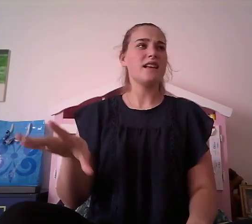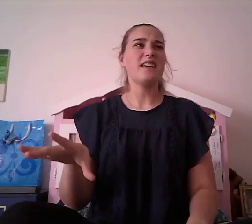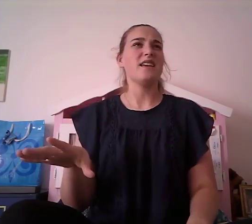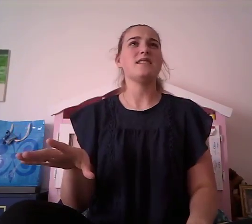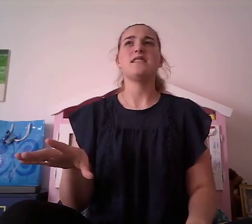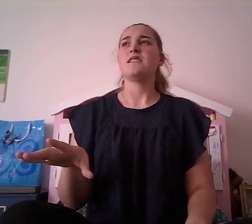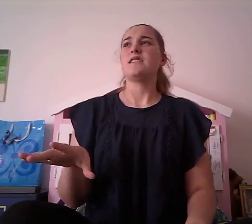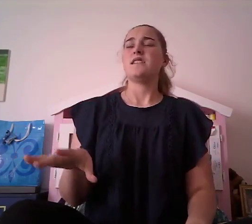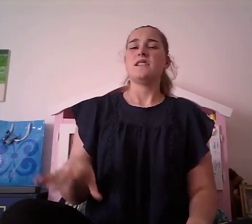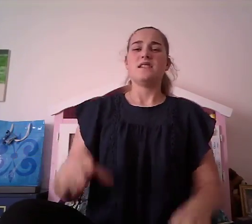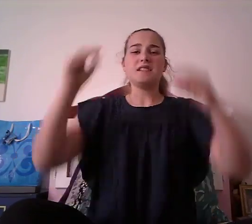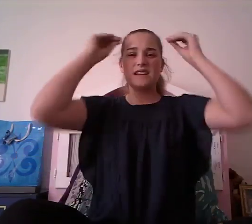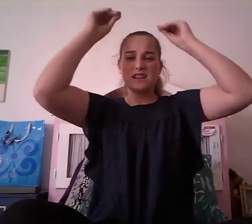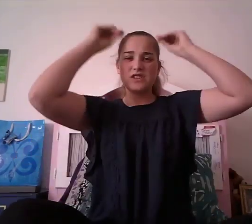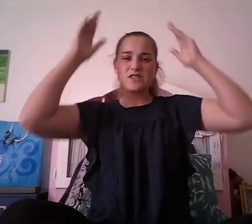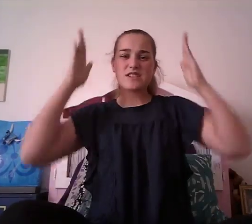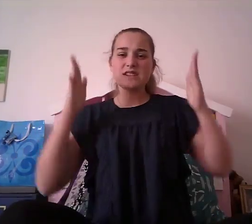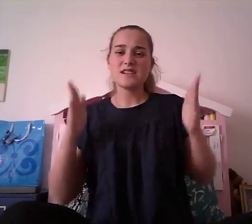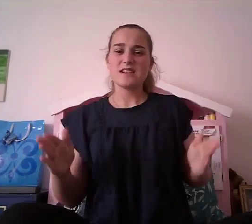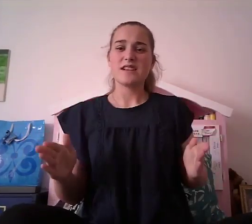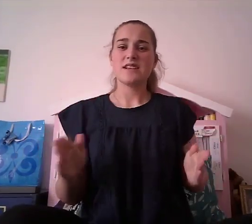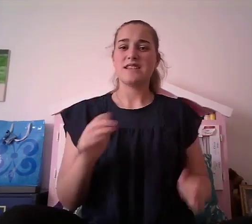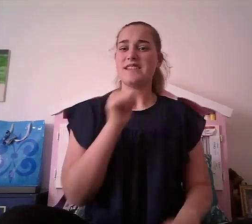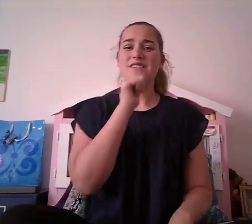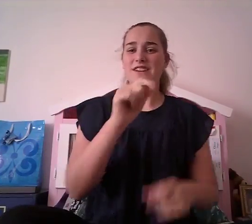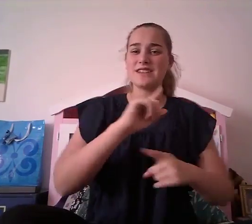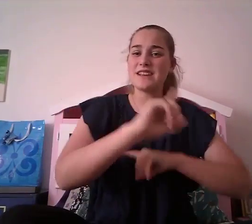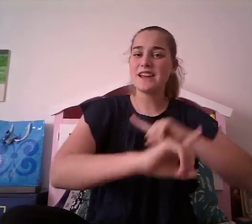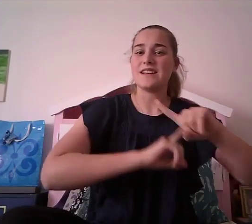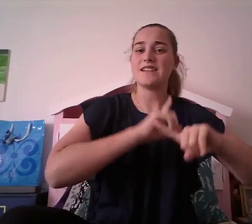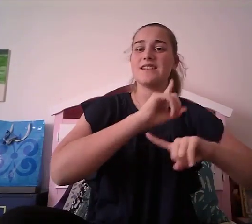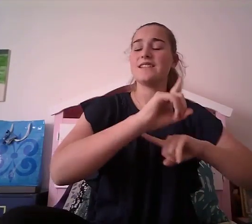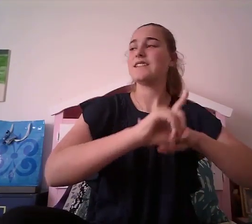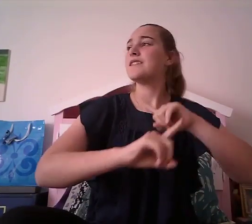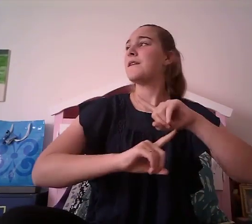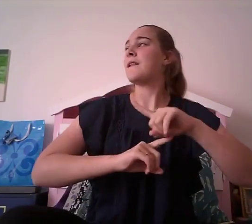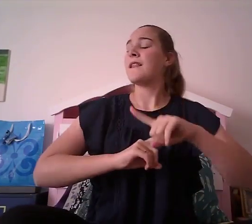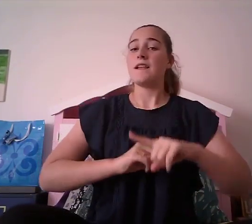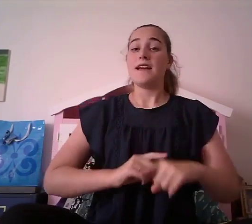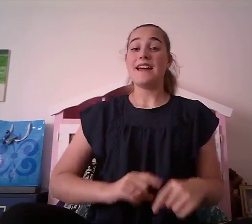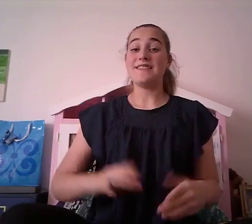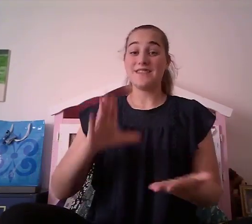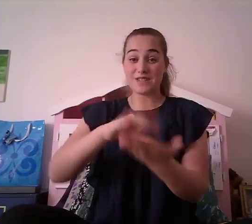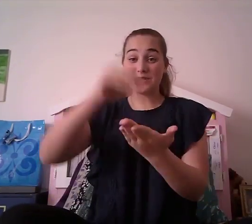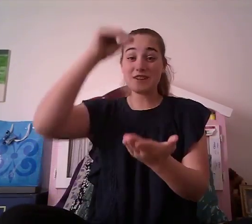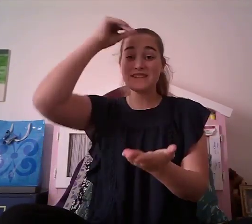like it. The teachers, they're not signing. And the students,